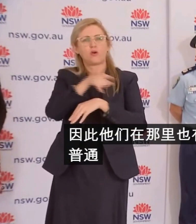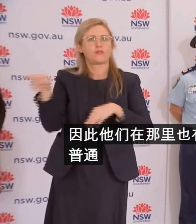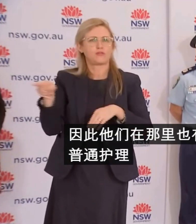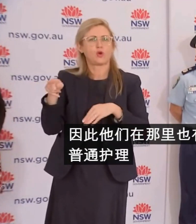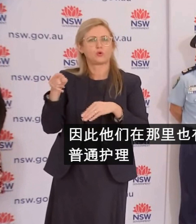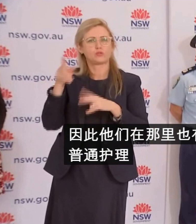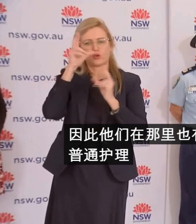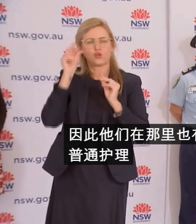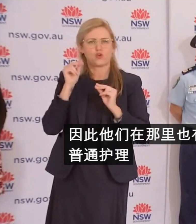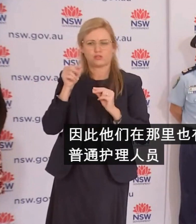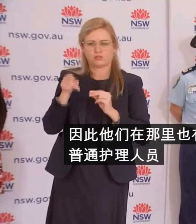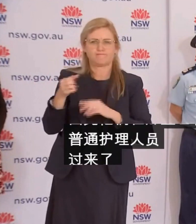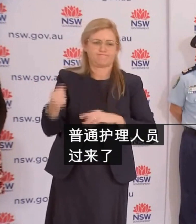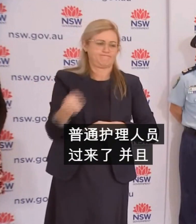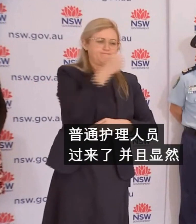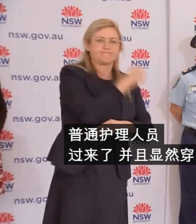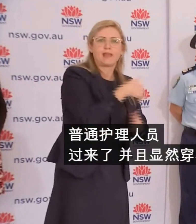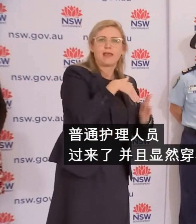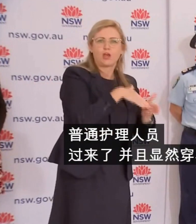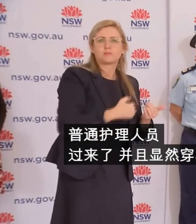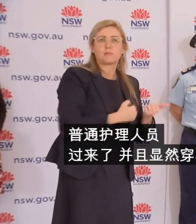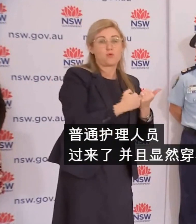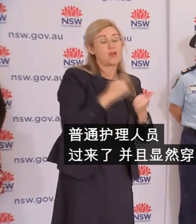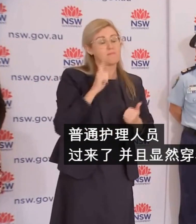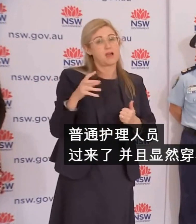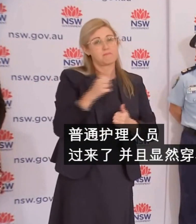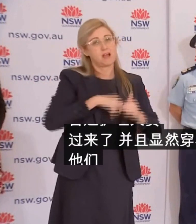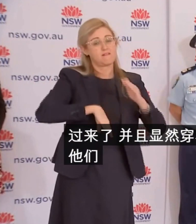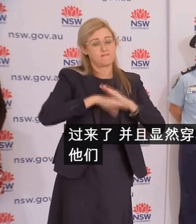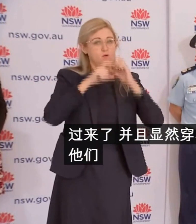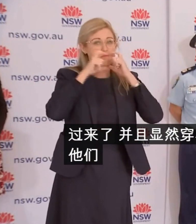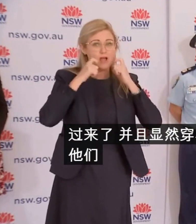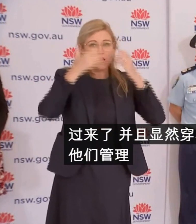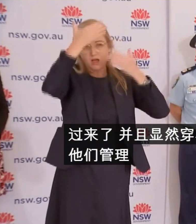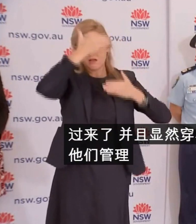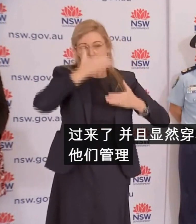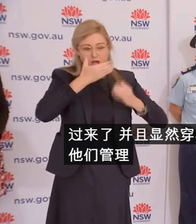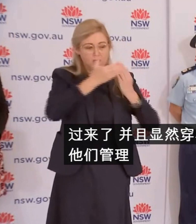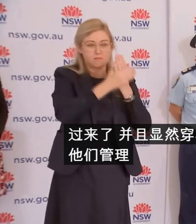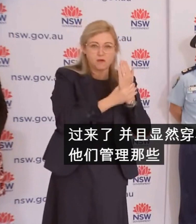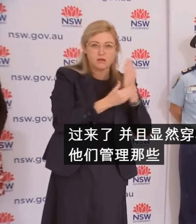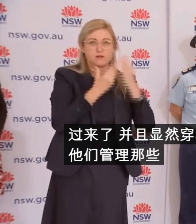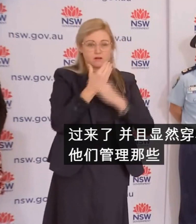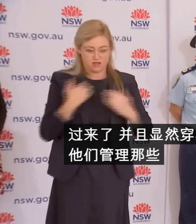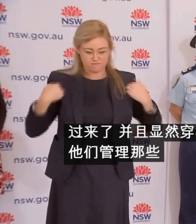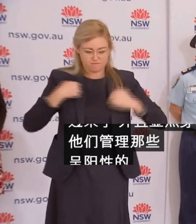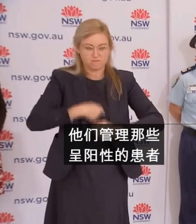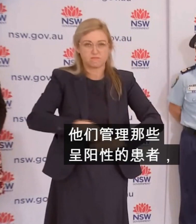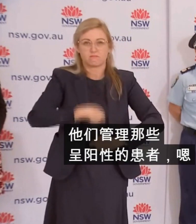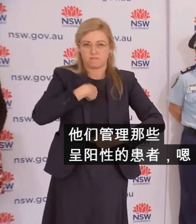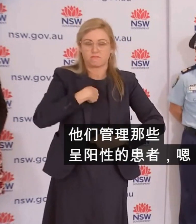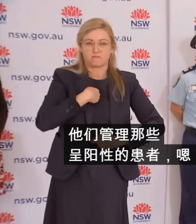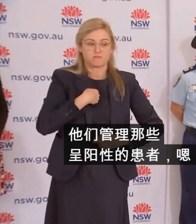general nursing staff there who've come over and obviously wearing full PPE as they manage those patients. Patients who